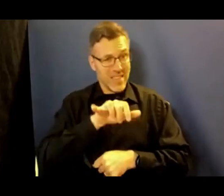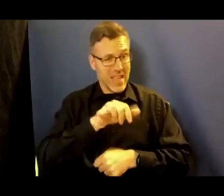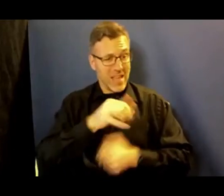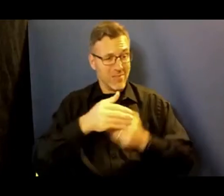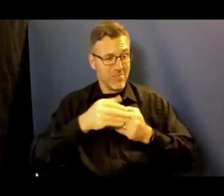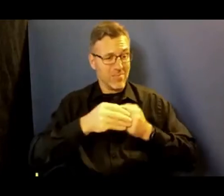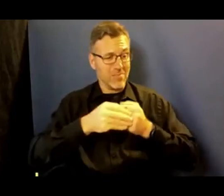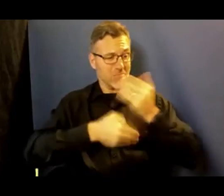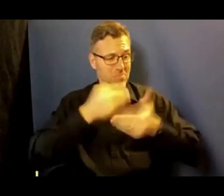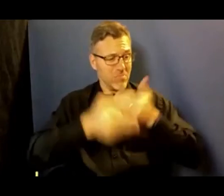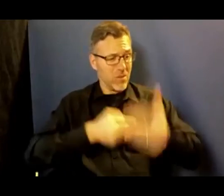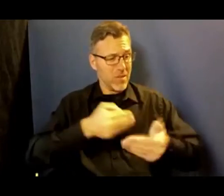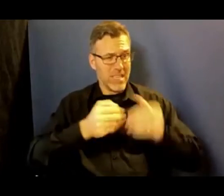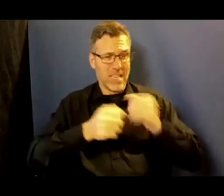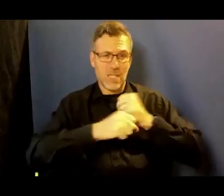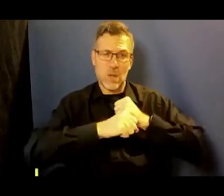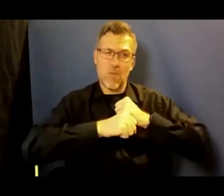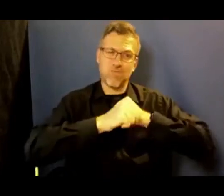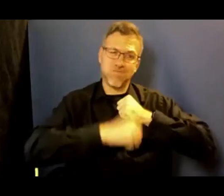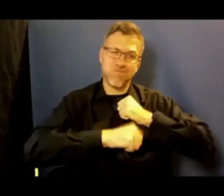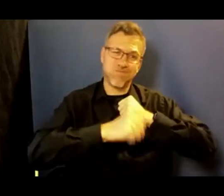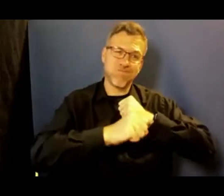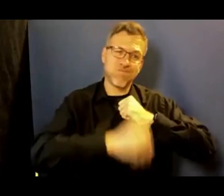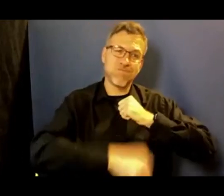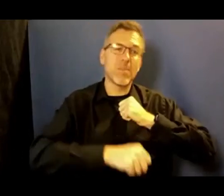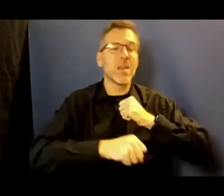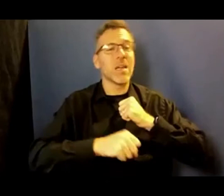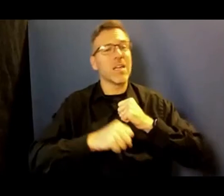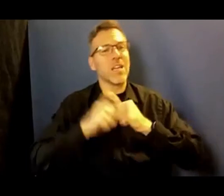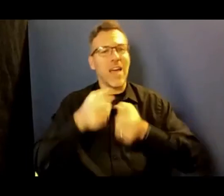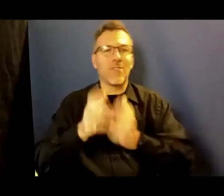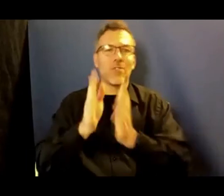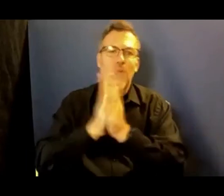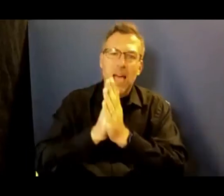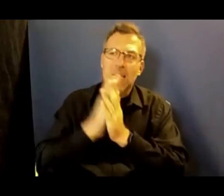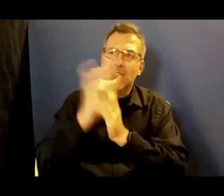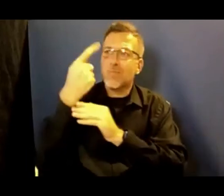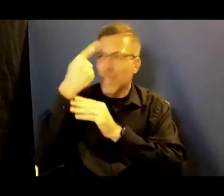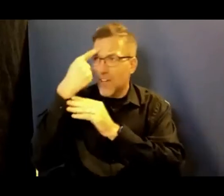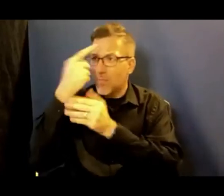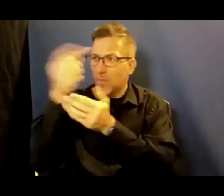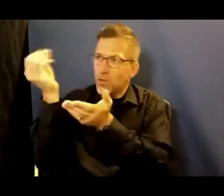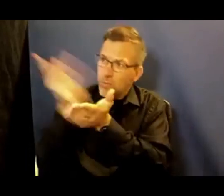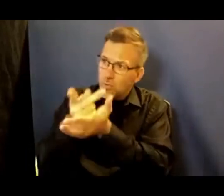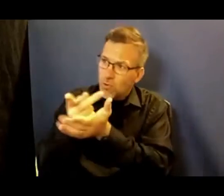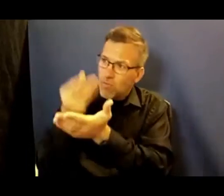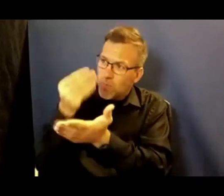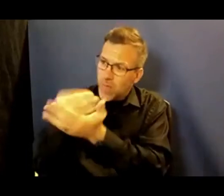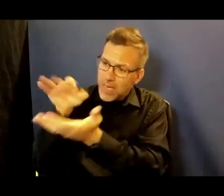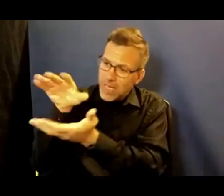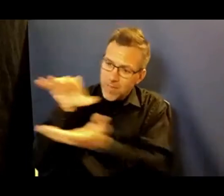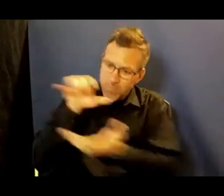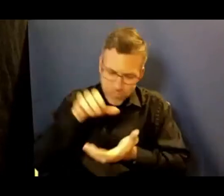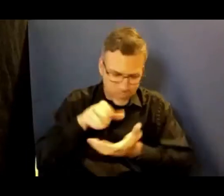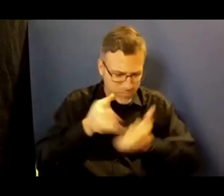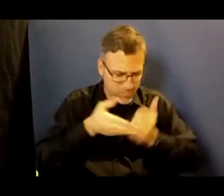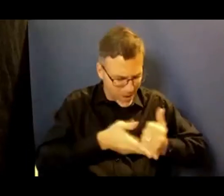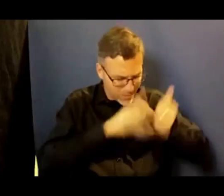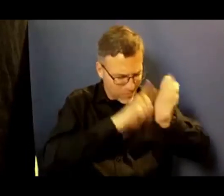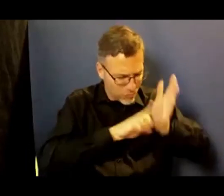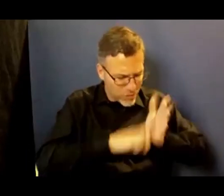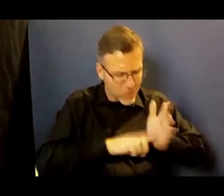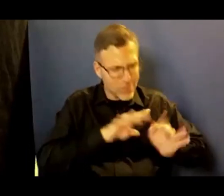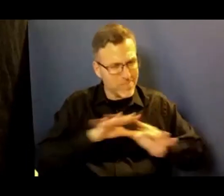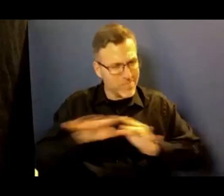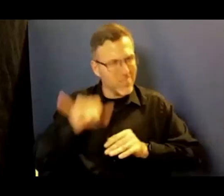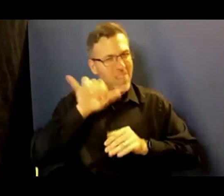delays are getting funding and getting federal agencies to move forward with an idea. With